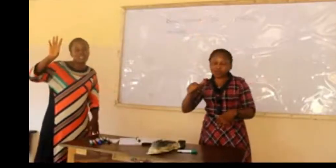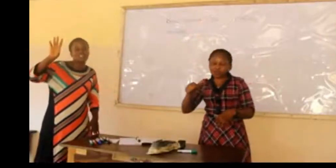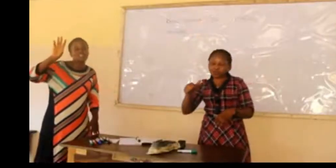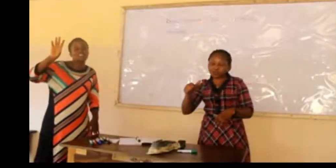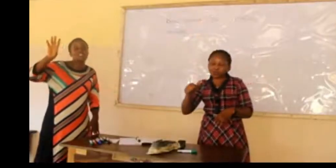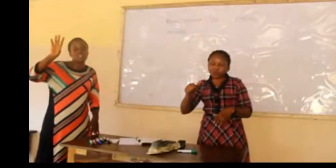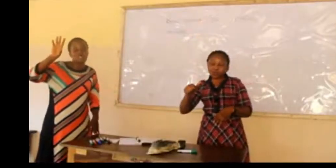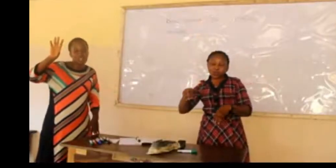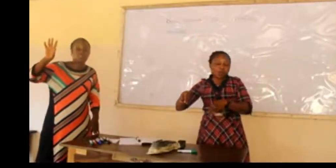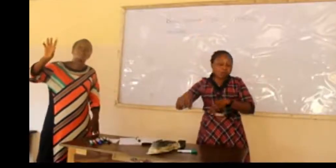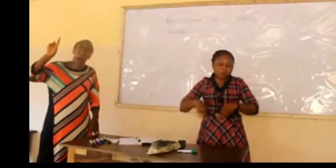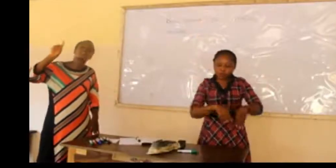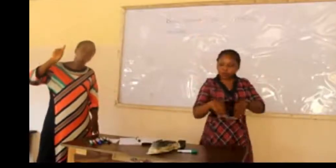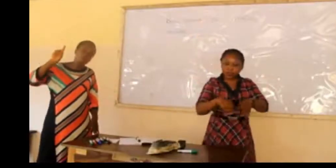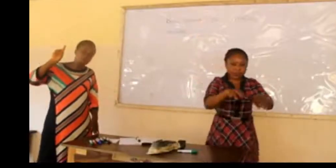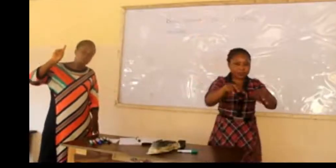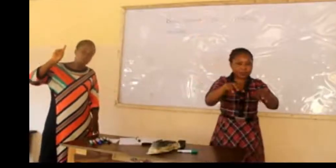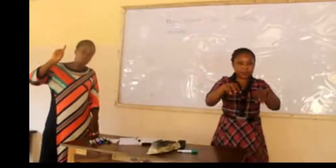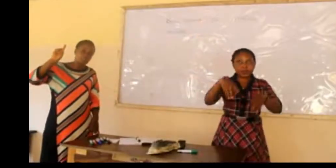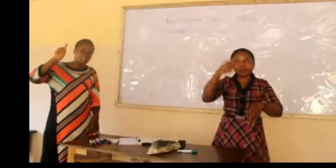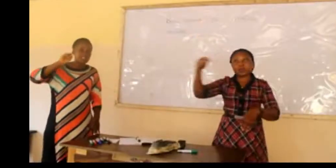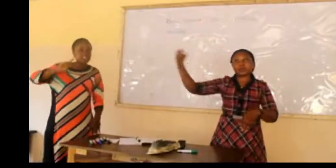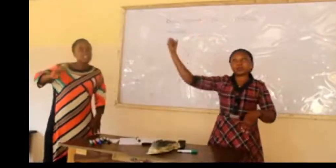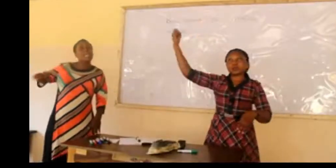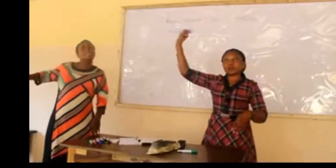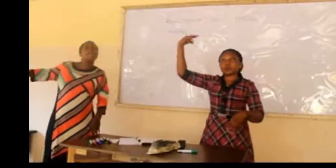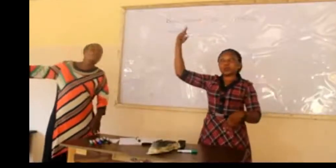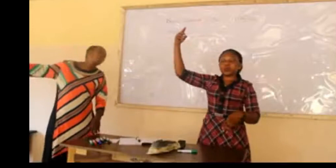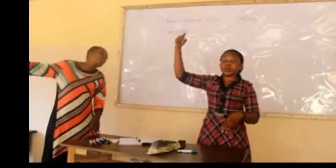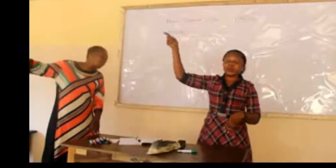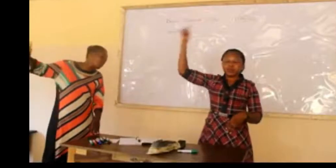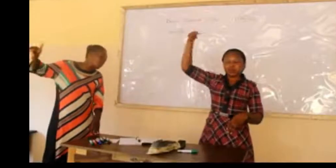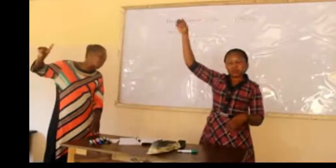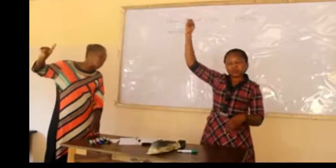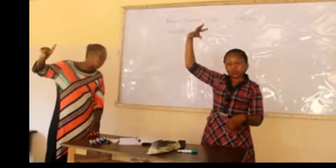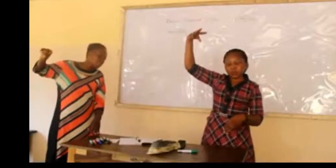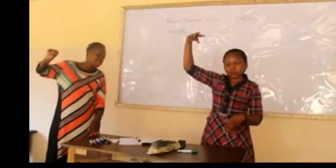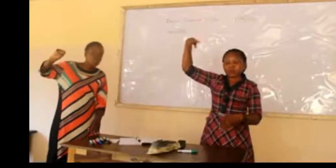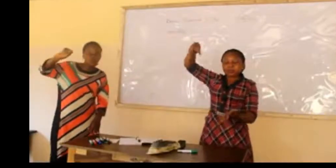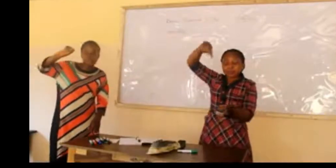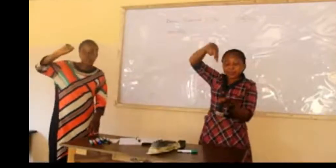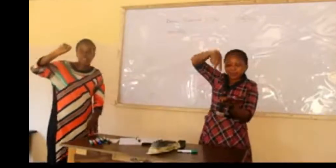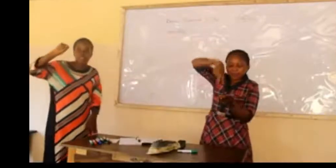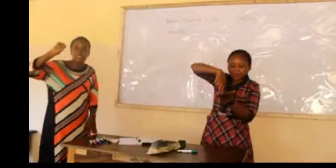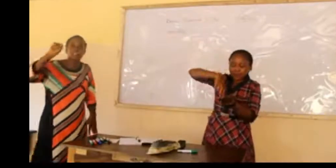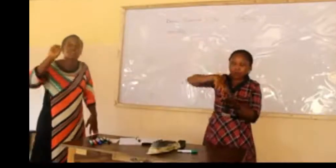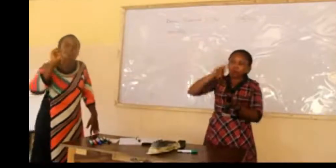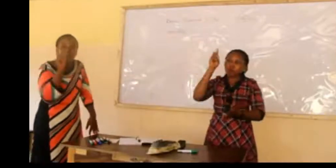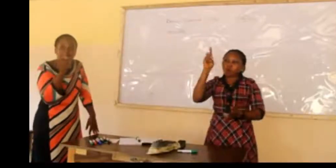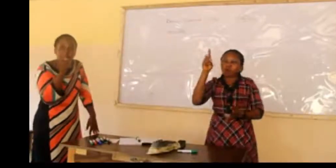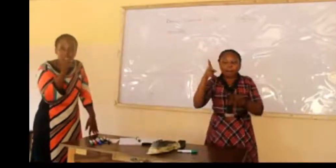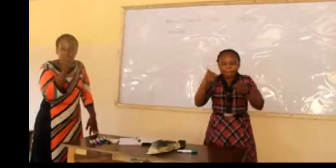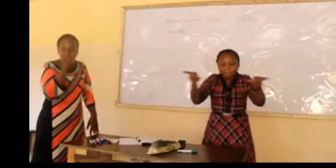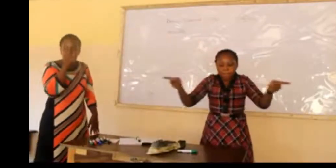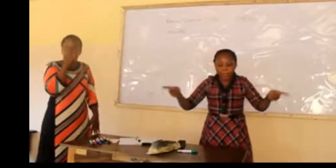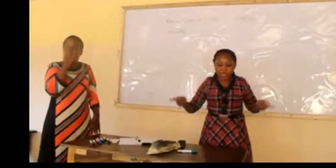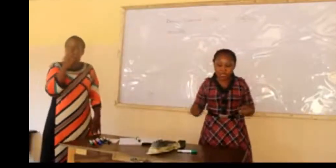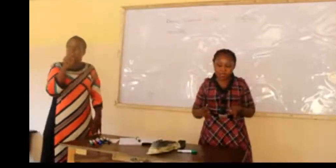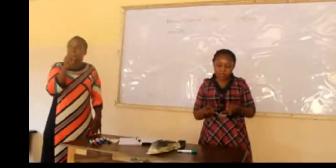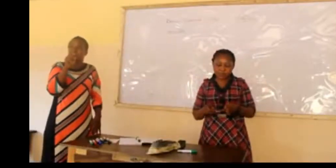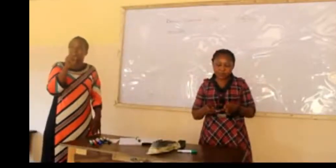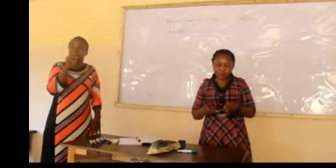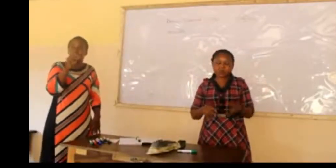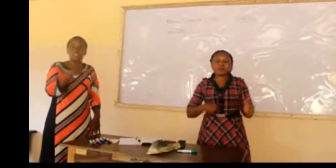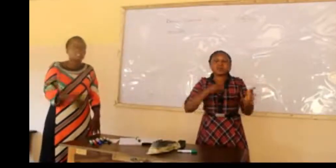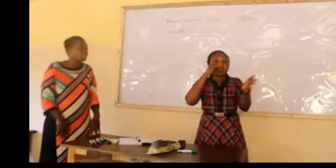It's stationary. It doesn't move. It's the earth that moves. That is why you can see the sun at a particular